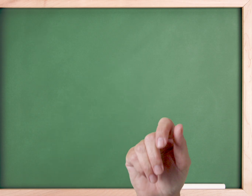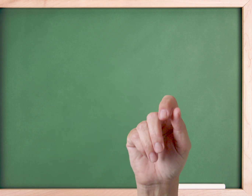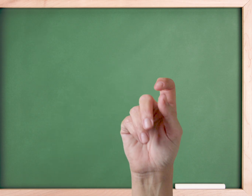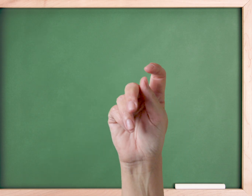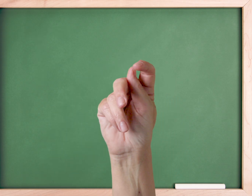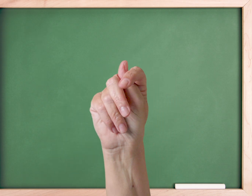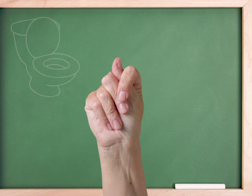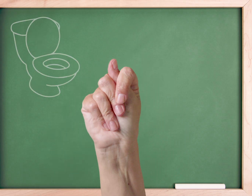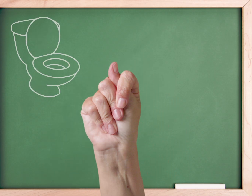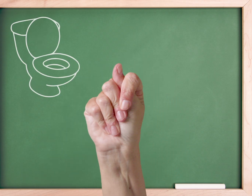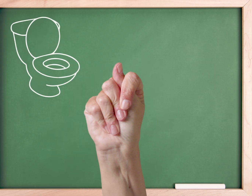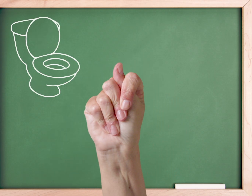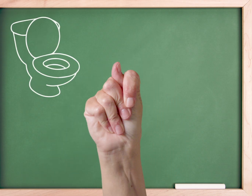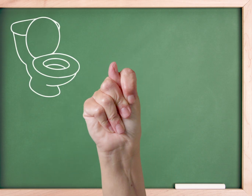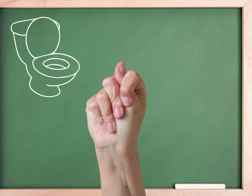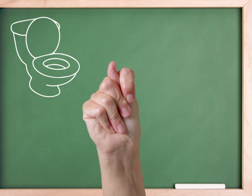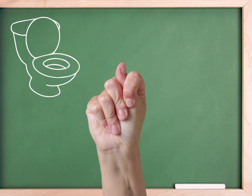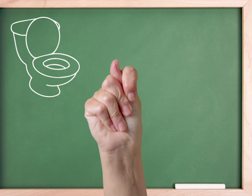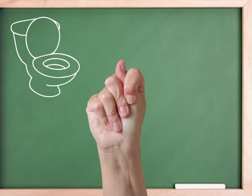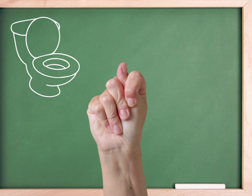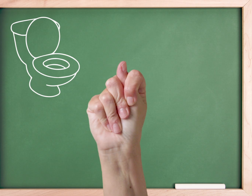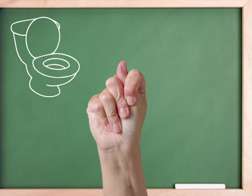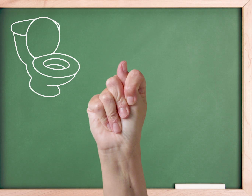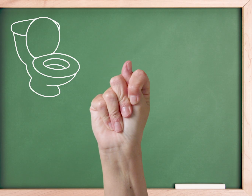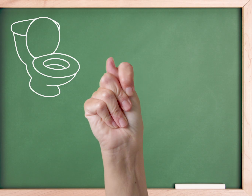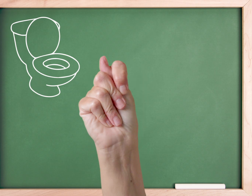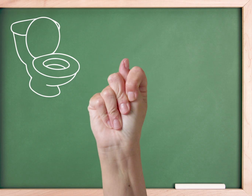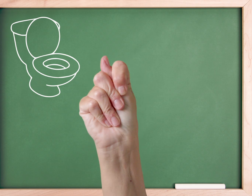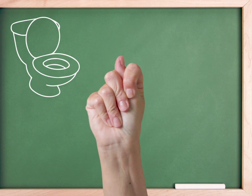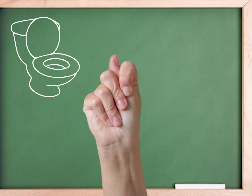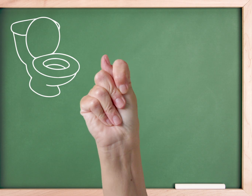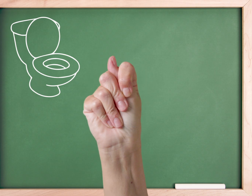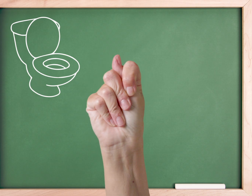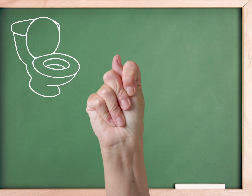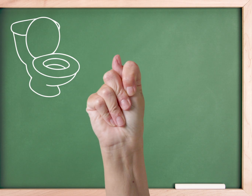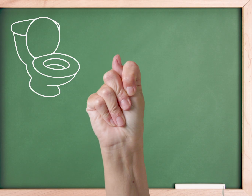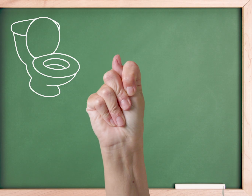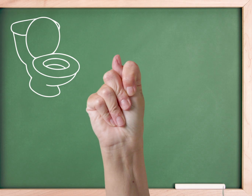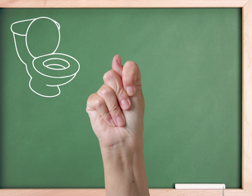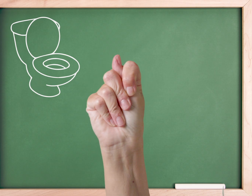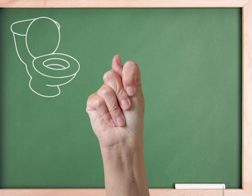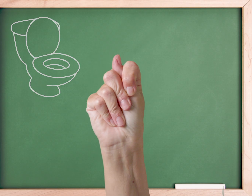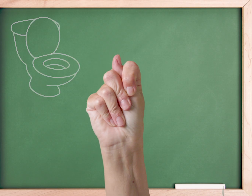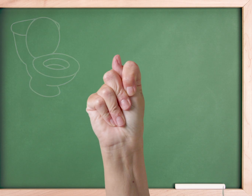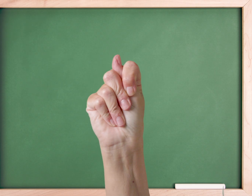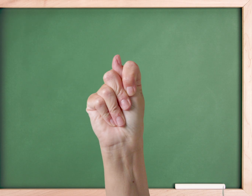This sign can be used for toilet and potty, or also tinkle and pee-pee. The T sign is easier for a toddler